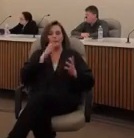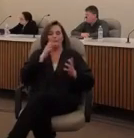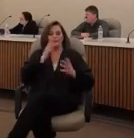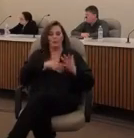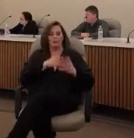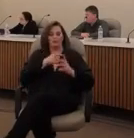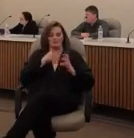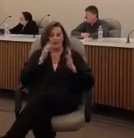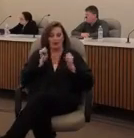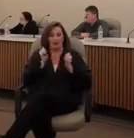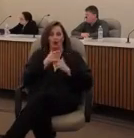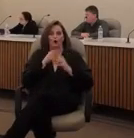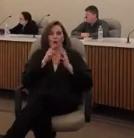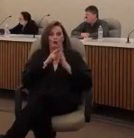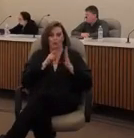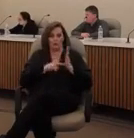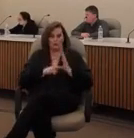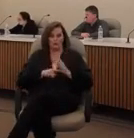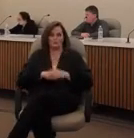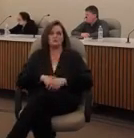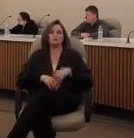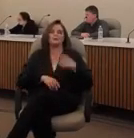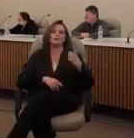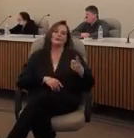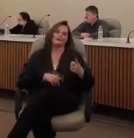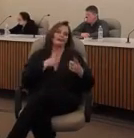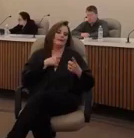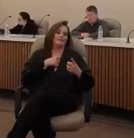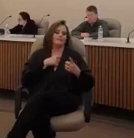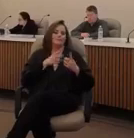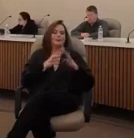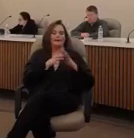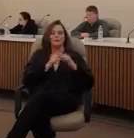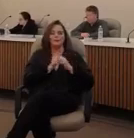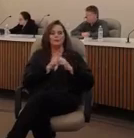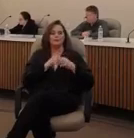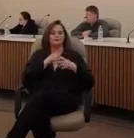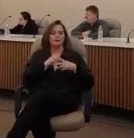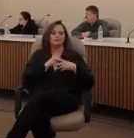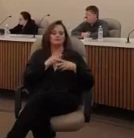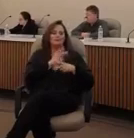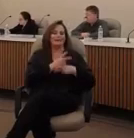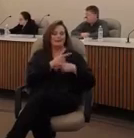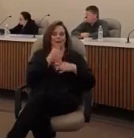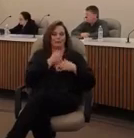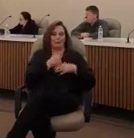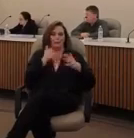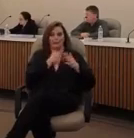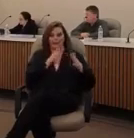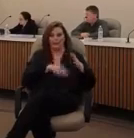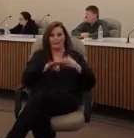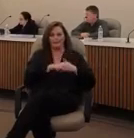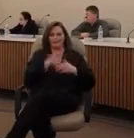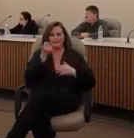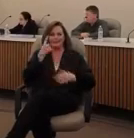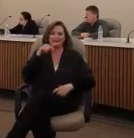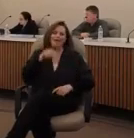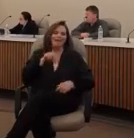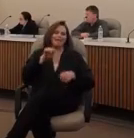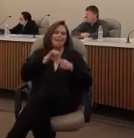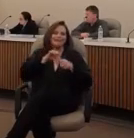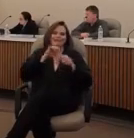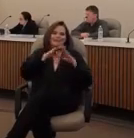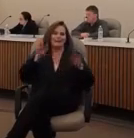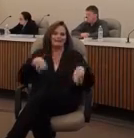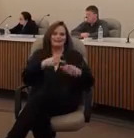criteria. They pertain to things about character of the neighborhood. This is a gas station operation that has been here for so many years.